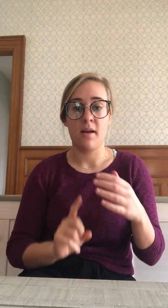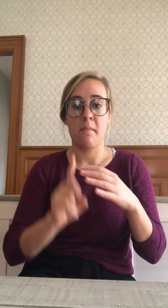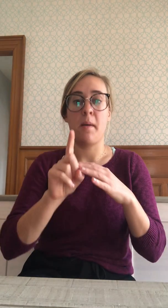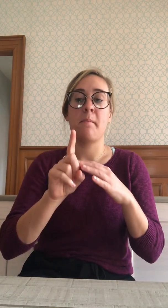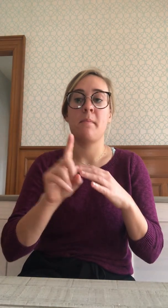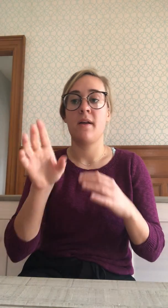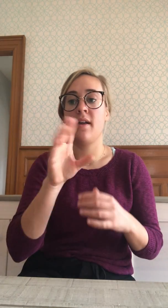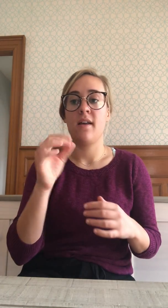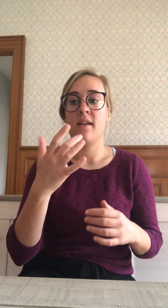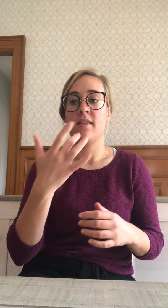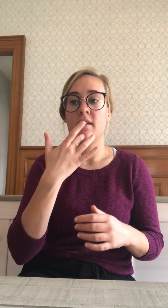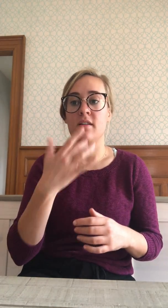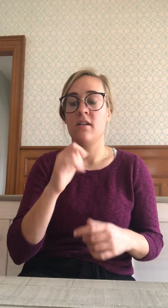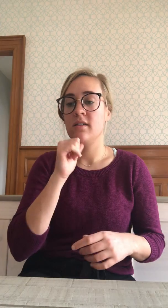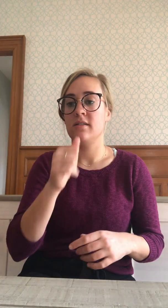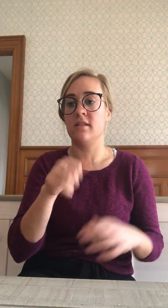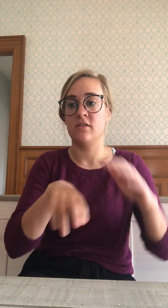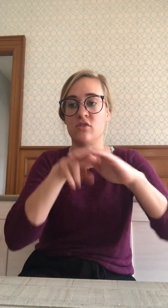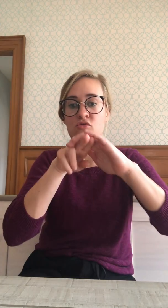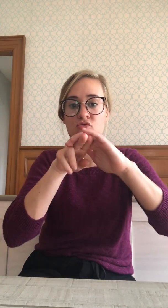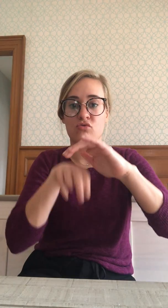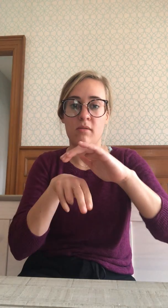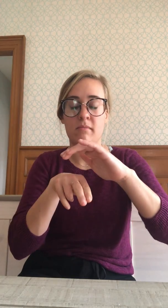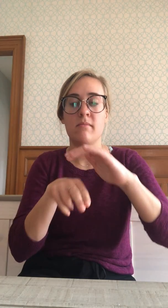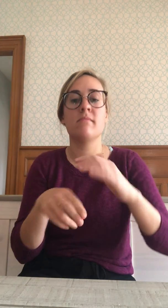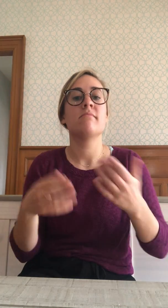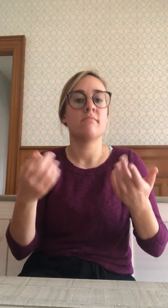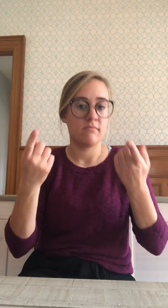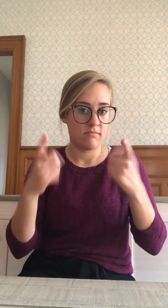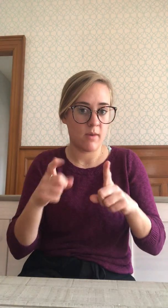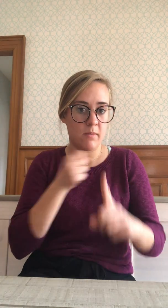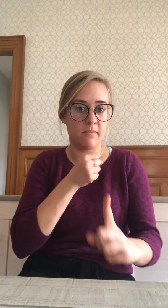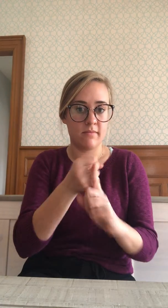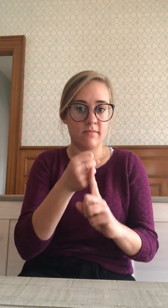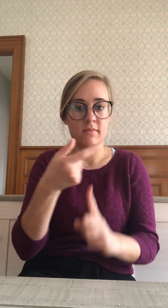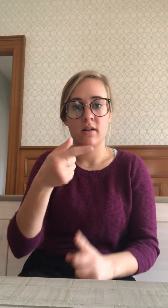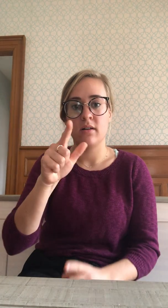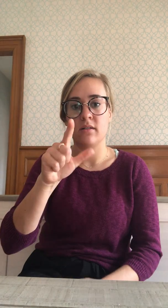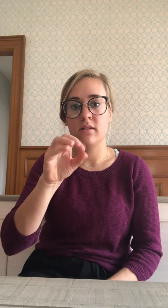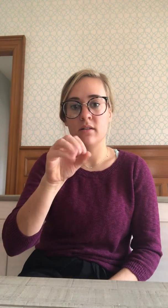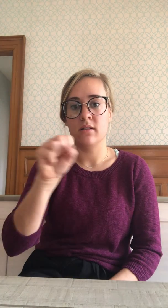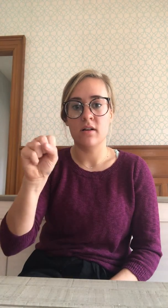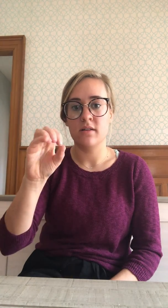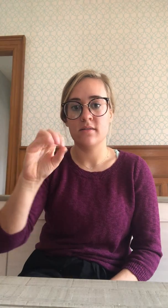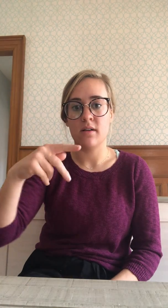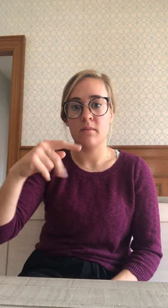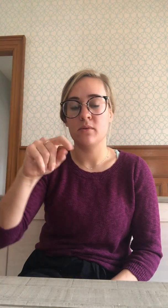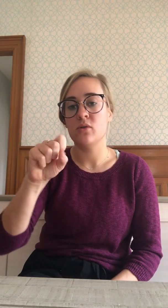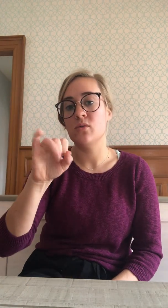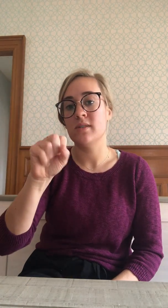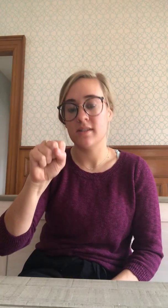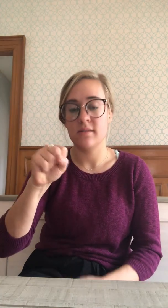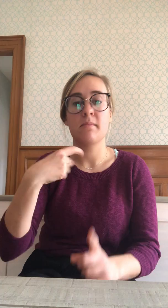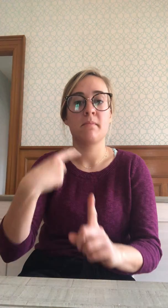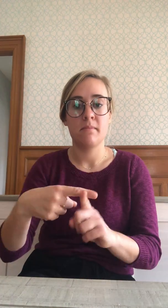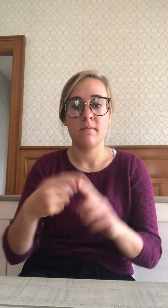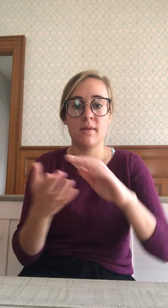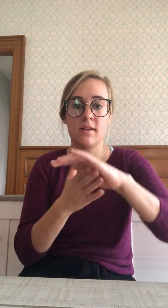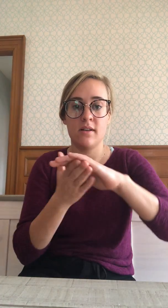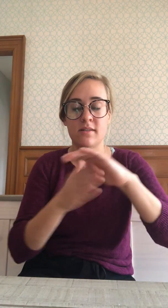way. Thus, you end up with a glossoptosis and also the cleft palate because the shelves aren't able to close because the tongue